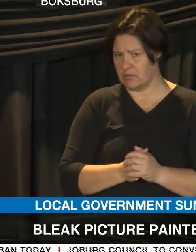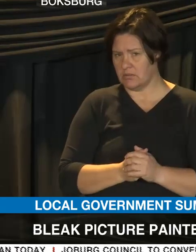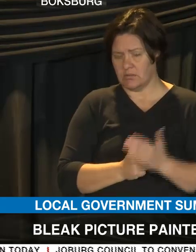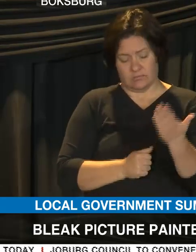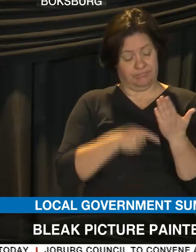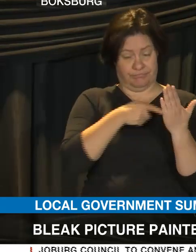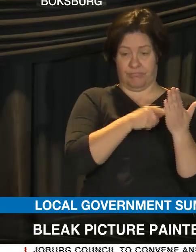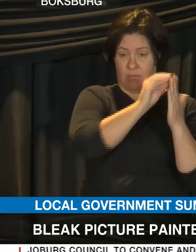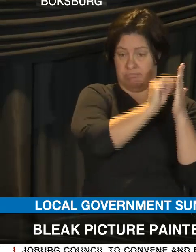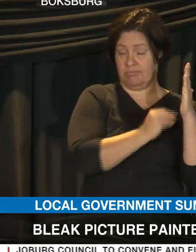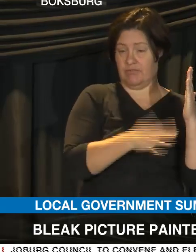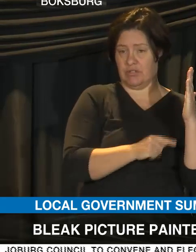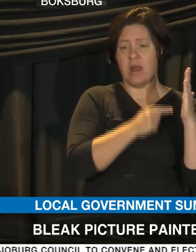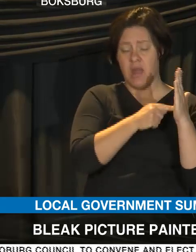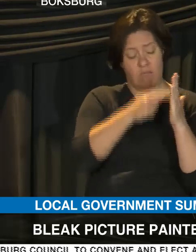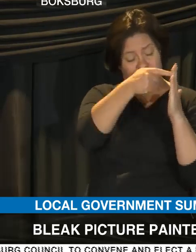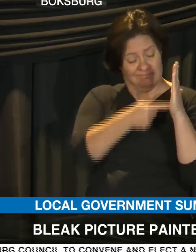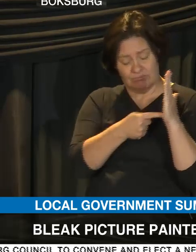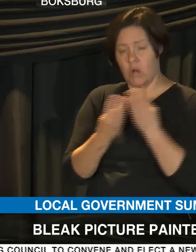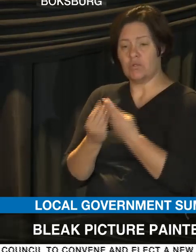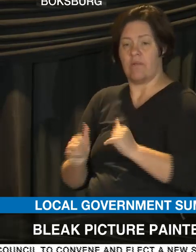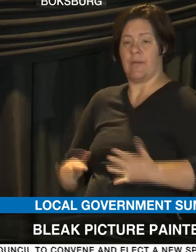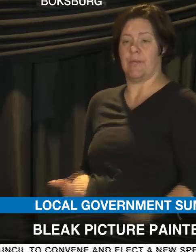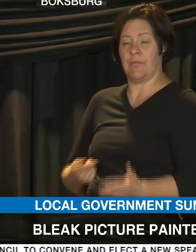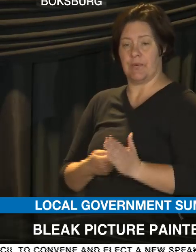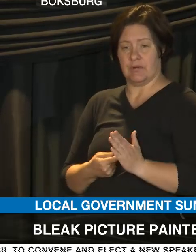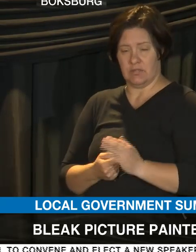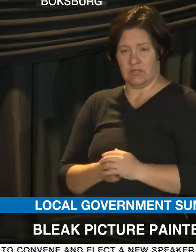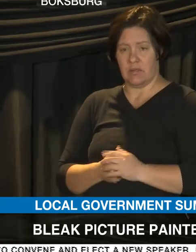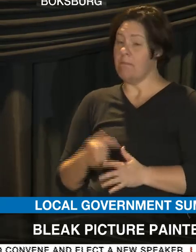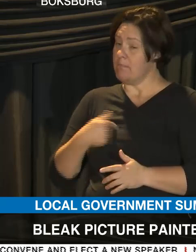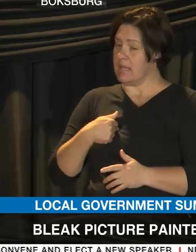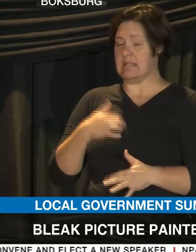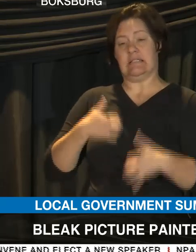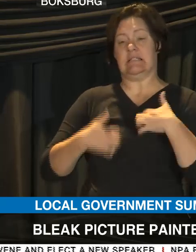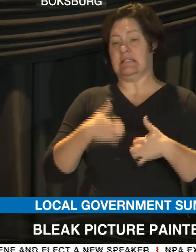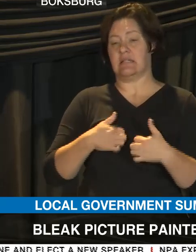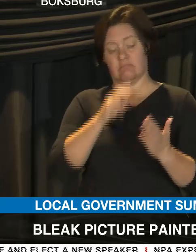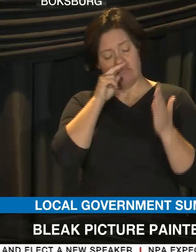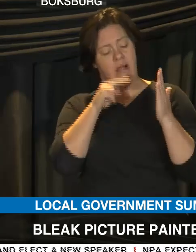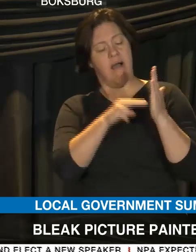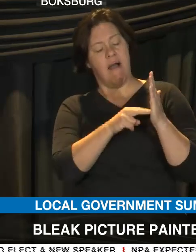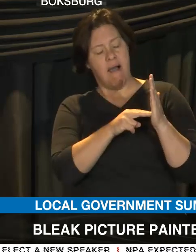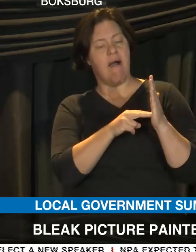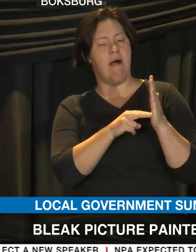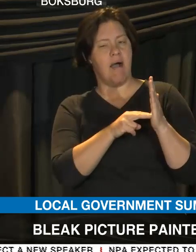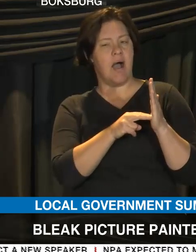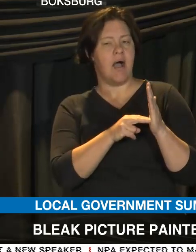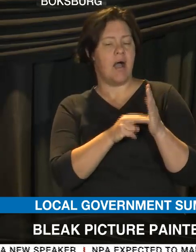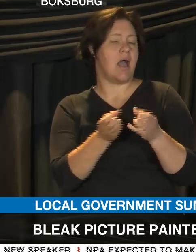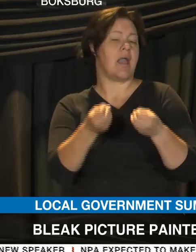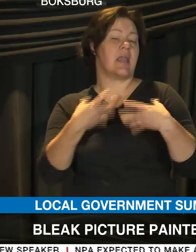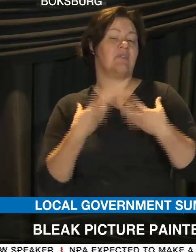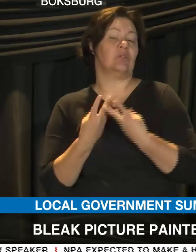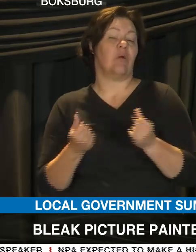to focus on the solutions. So I personally look forward to the solutions that you are going to come